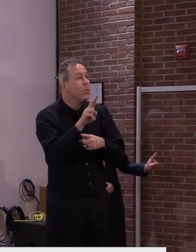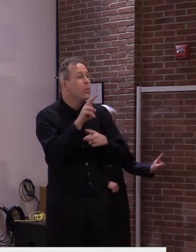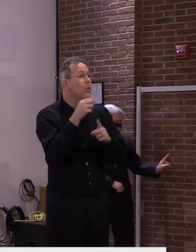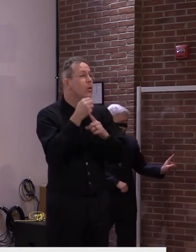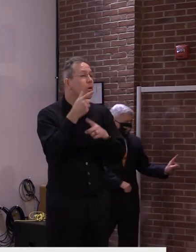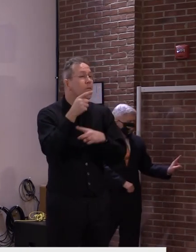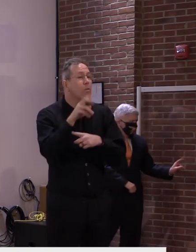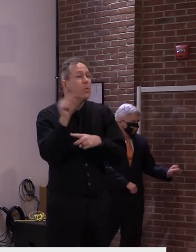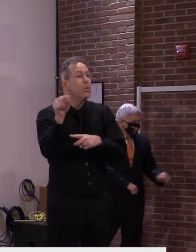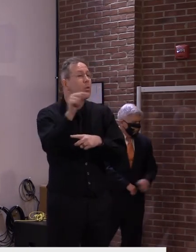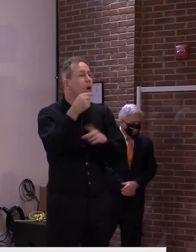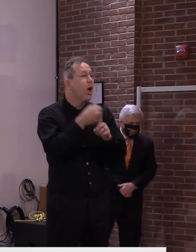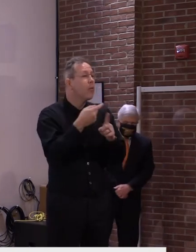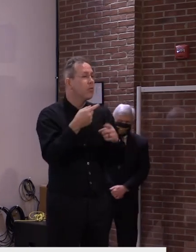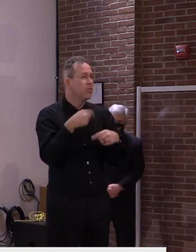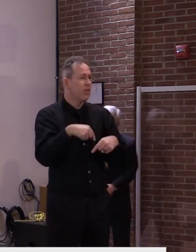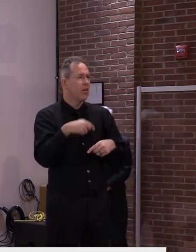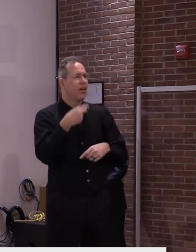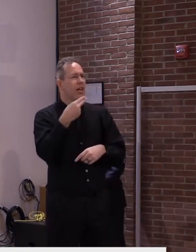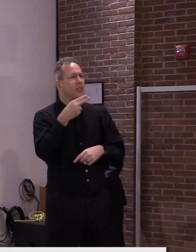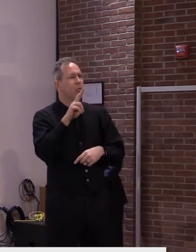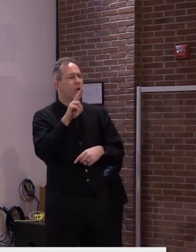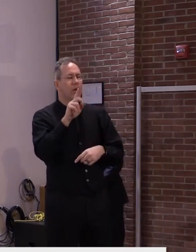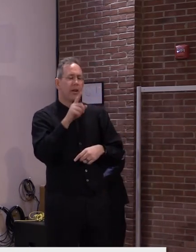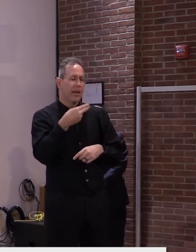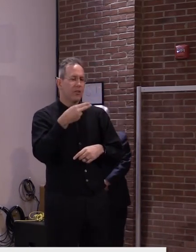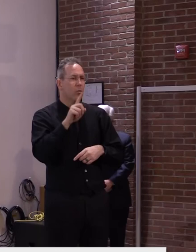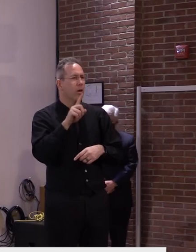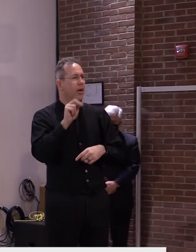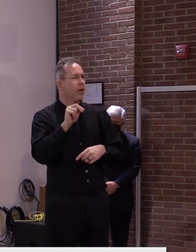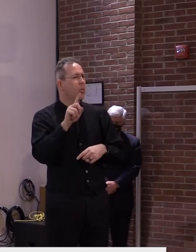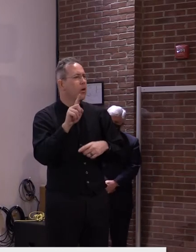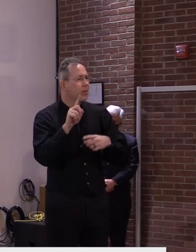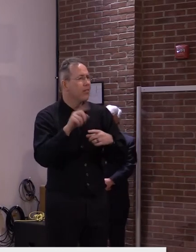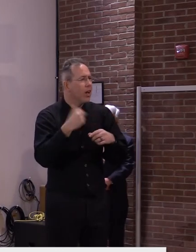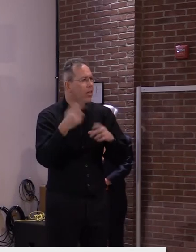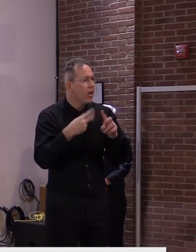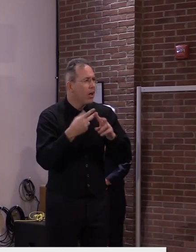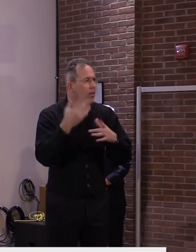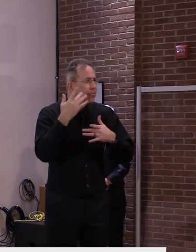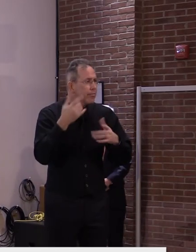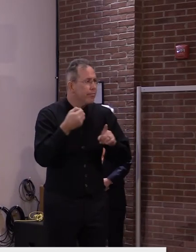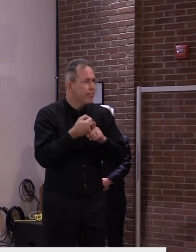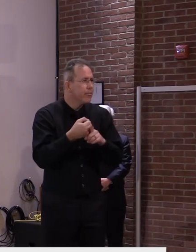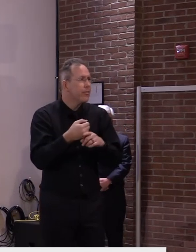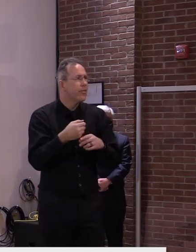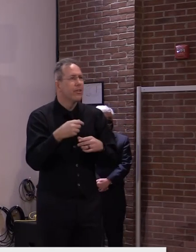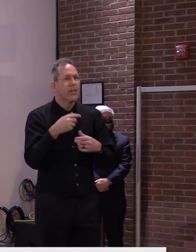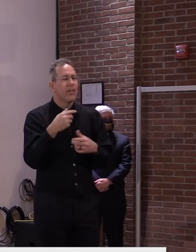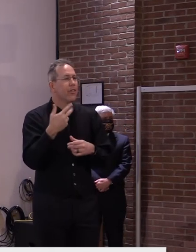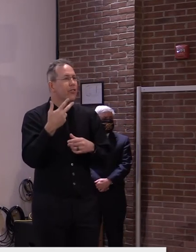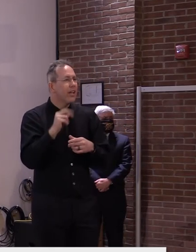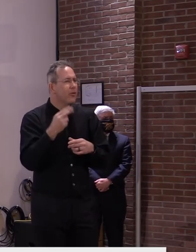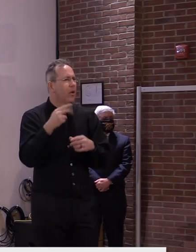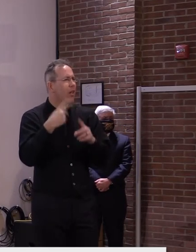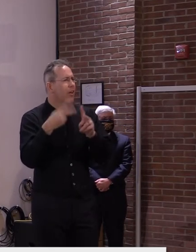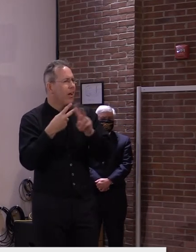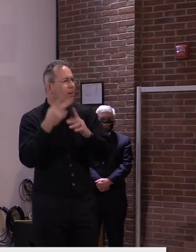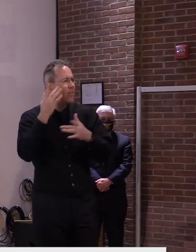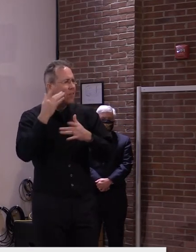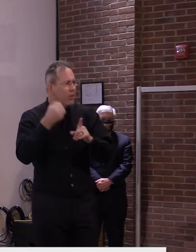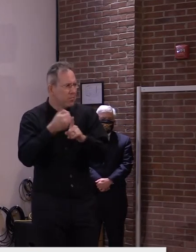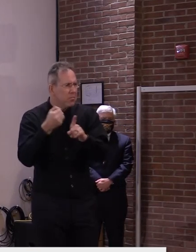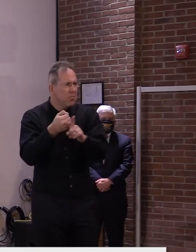H1N1, next year it's the H3N2, or what have you. So we could get used to doing that with coronavirus, too.